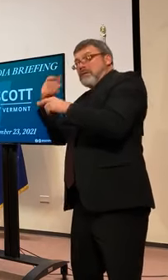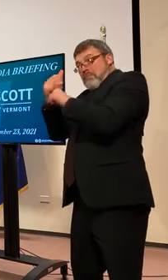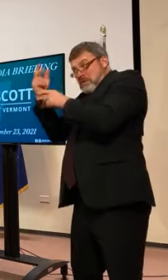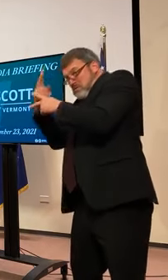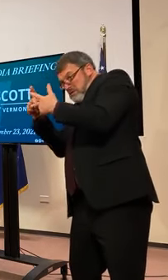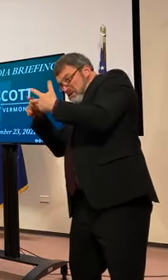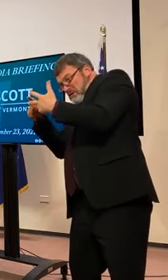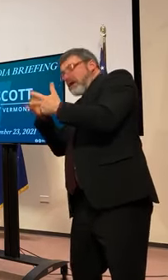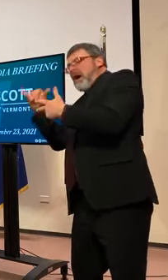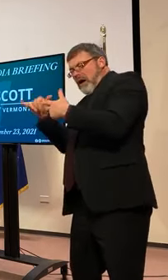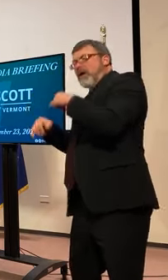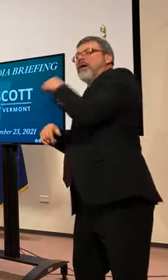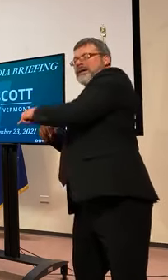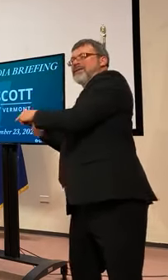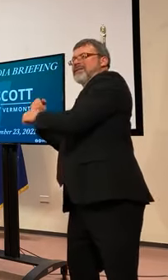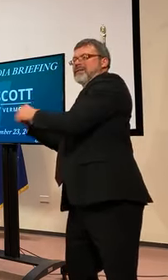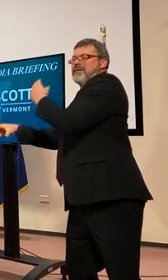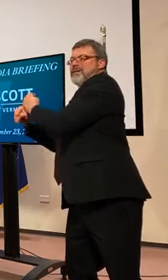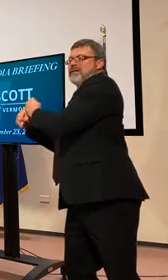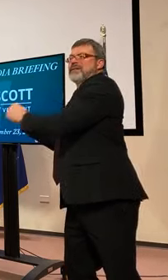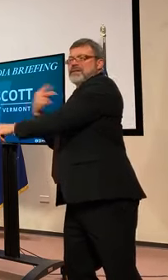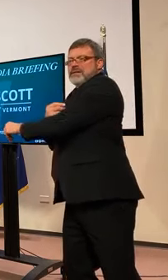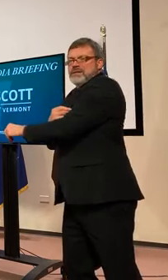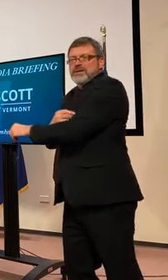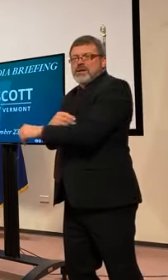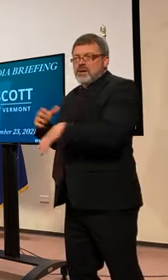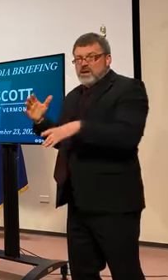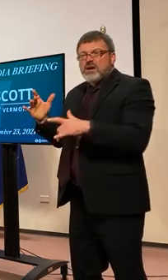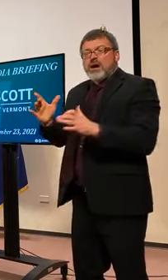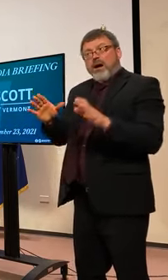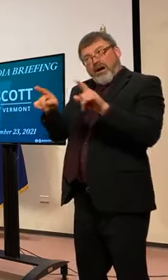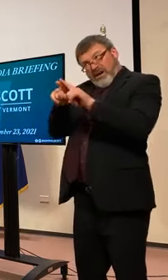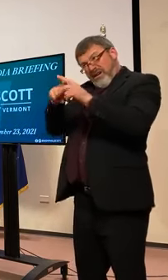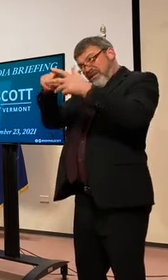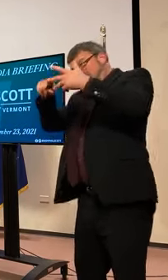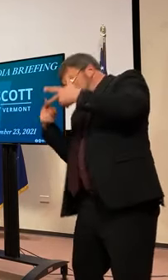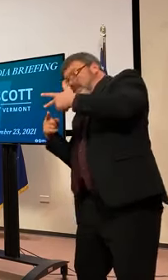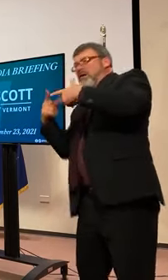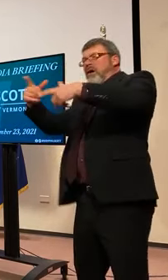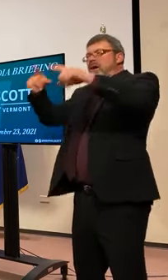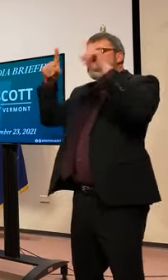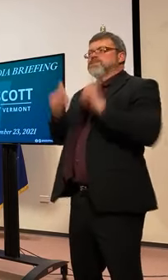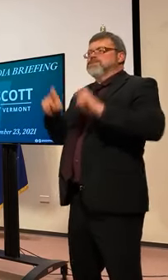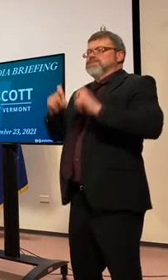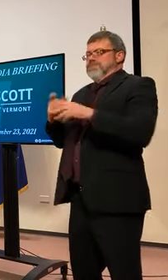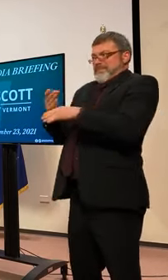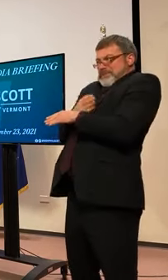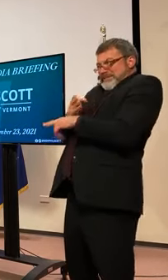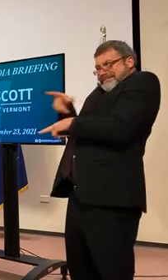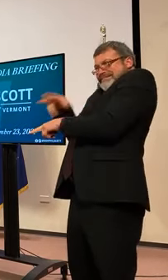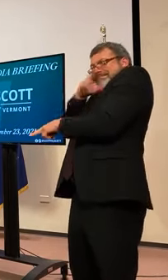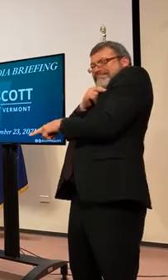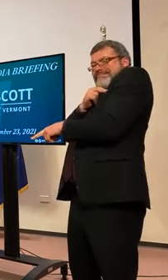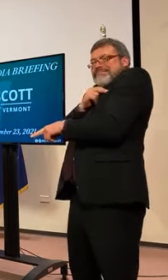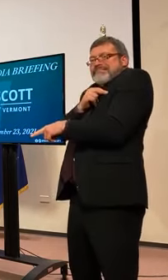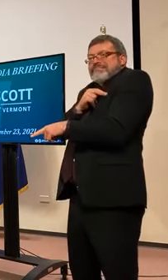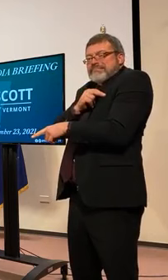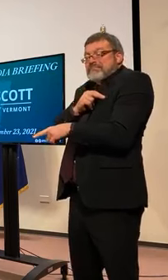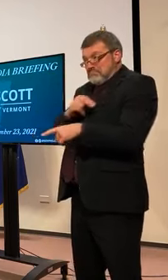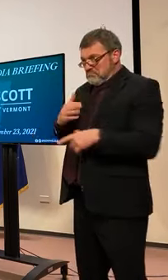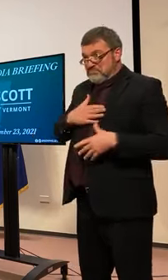before Thanksgiving if you're gathering with others. Now I'll turn it over to Dr. Levine for a health update.